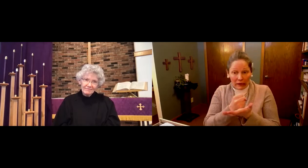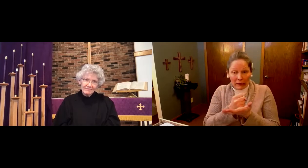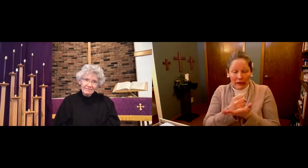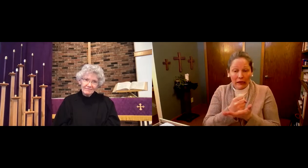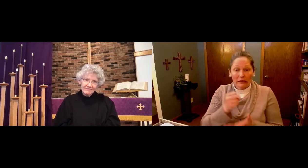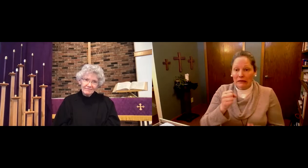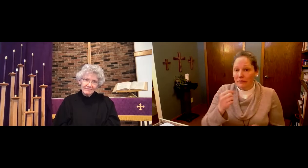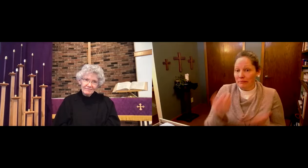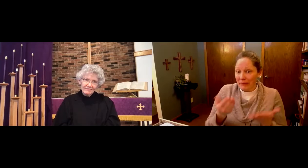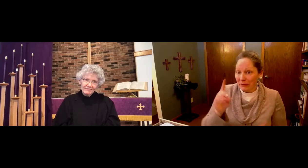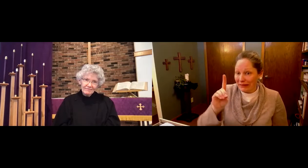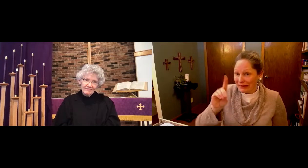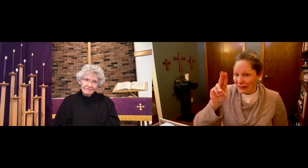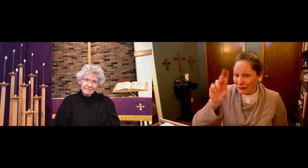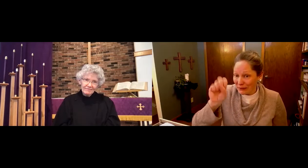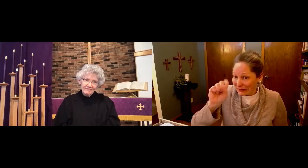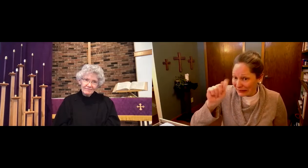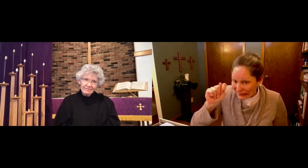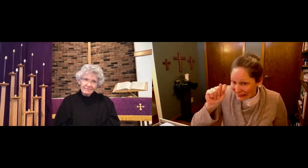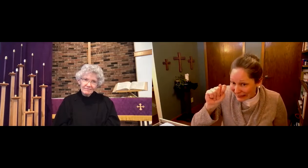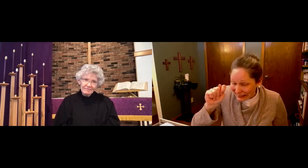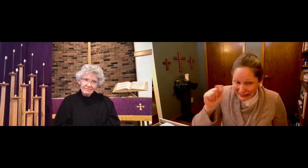I encourage those of you at home to do the same thing.